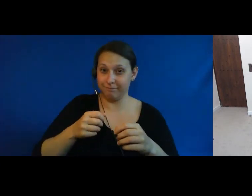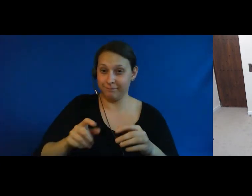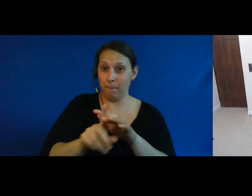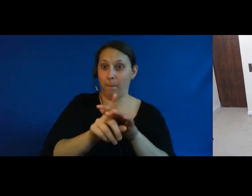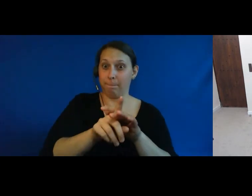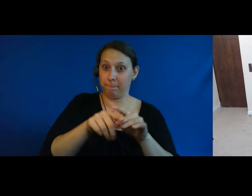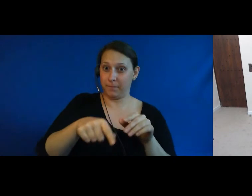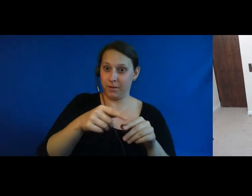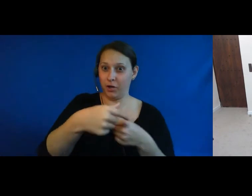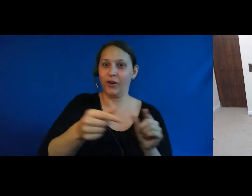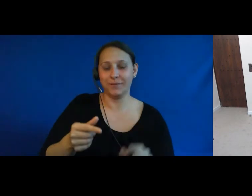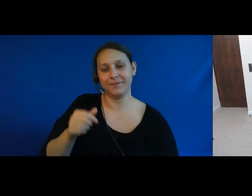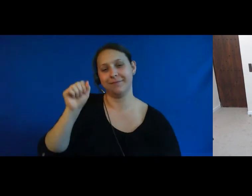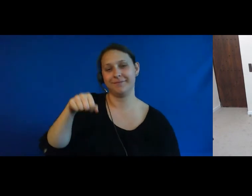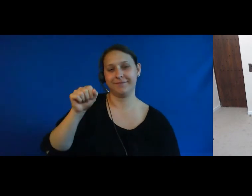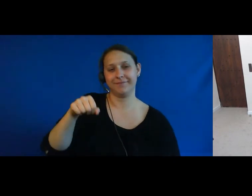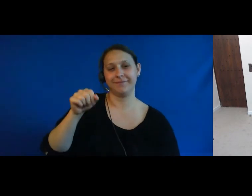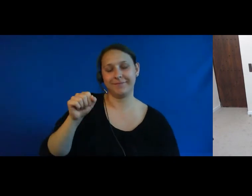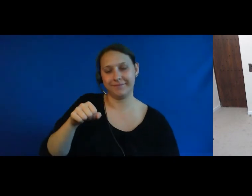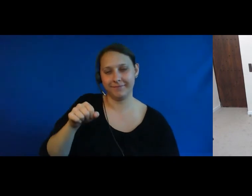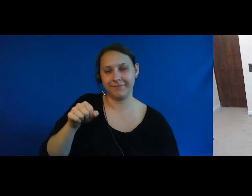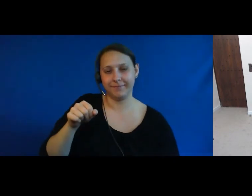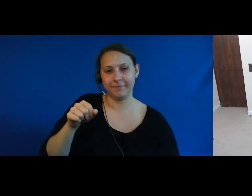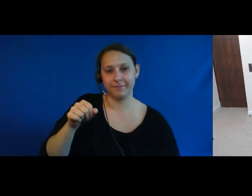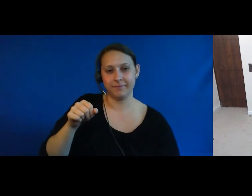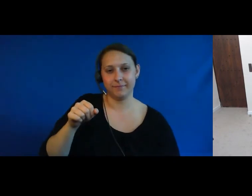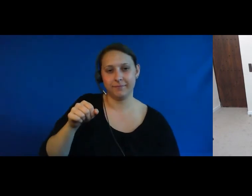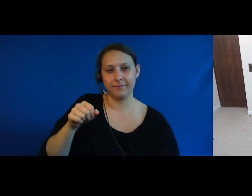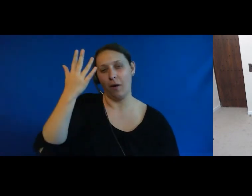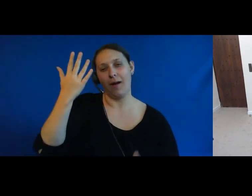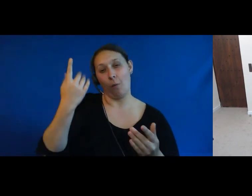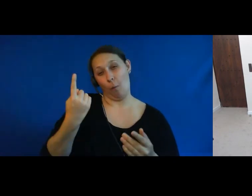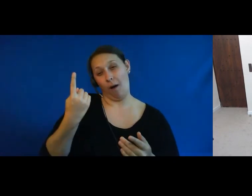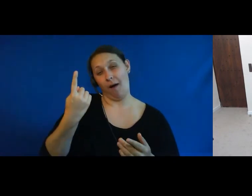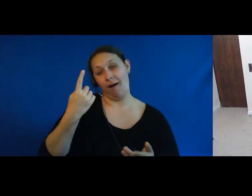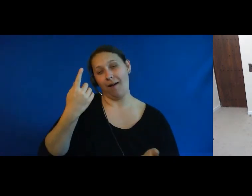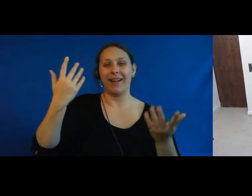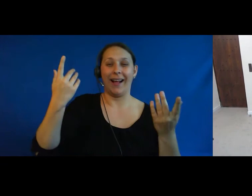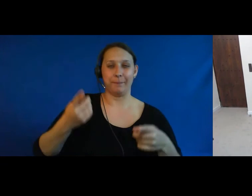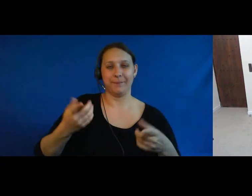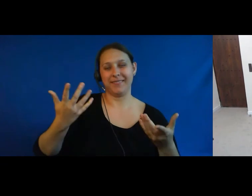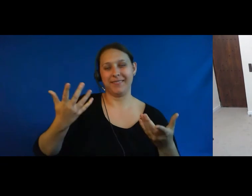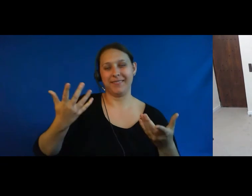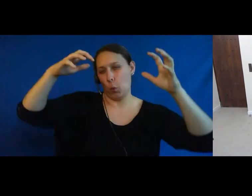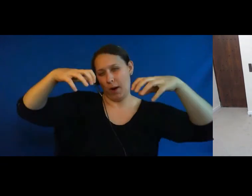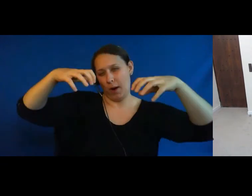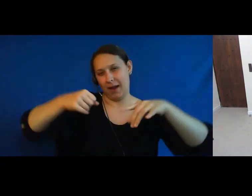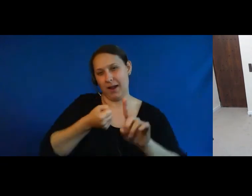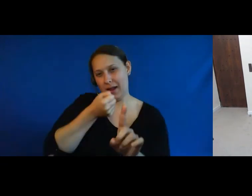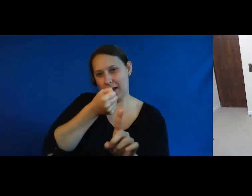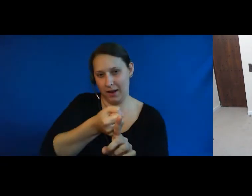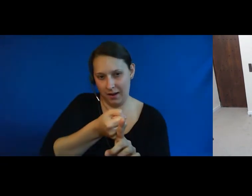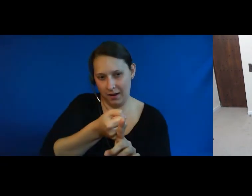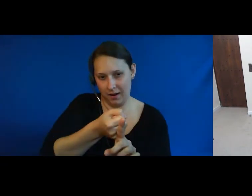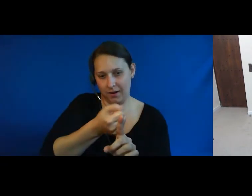very wet summer. It's rained a lot. So we've seen a lot of plant health issues